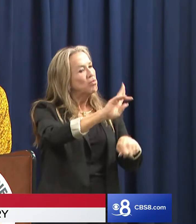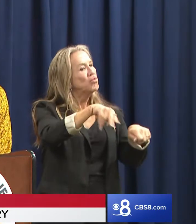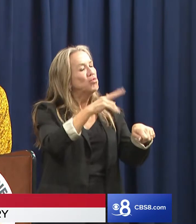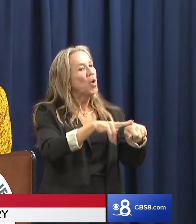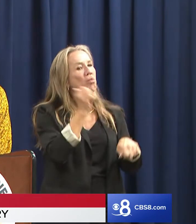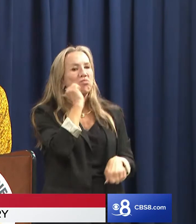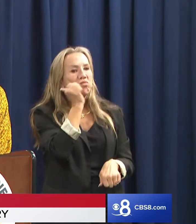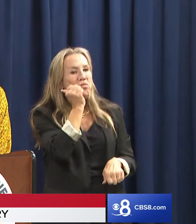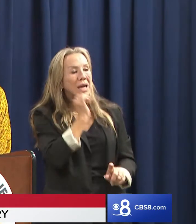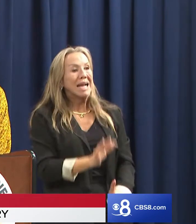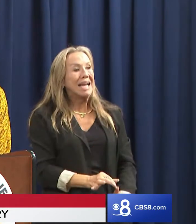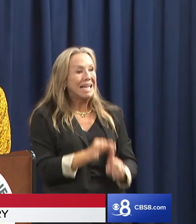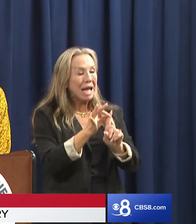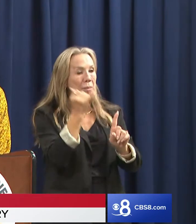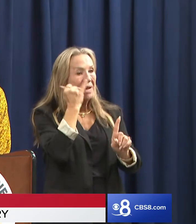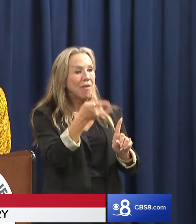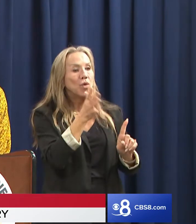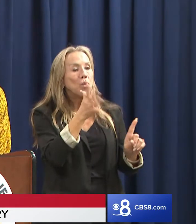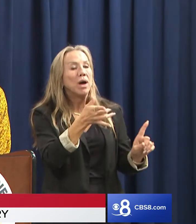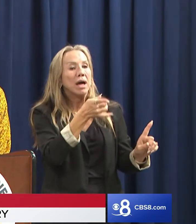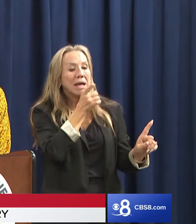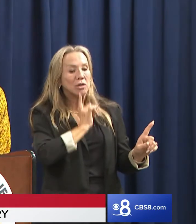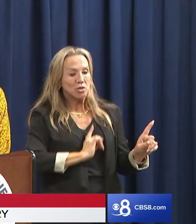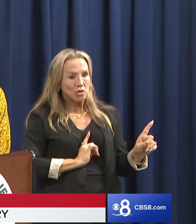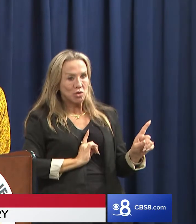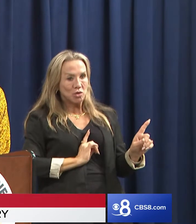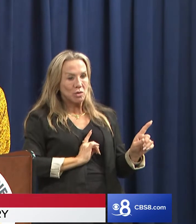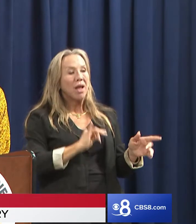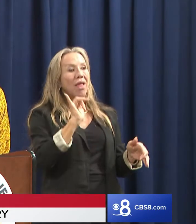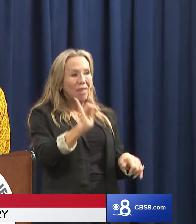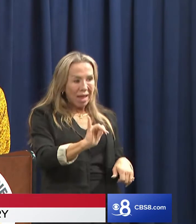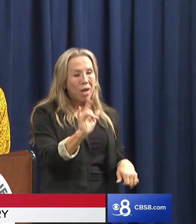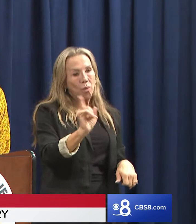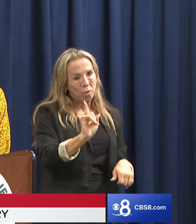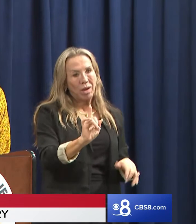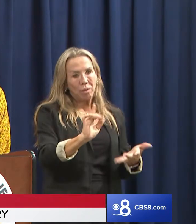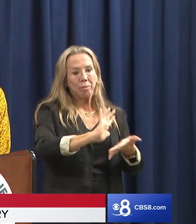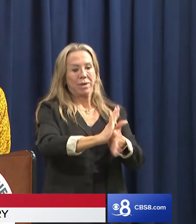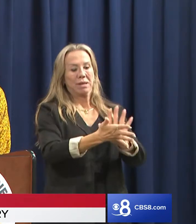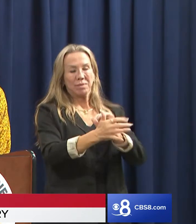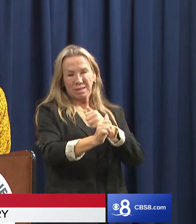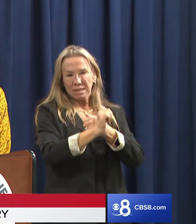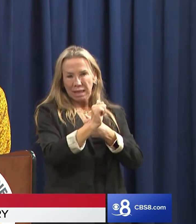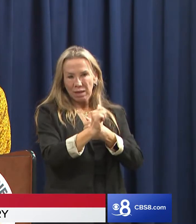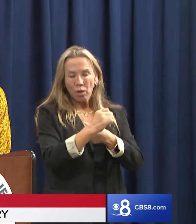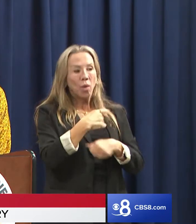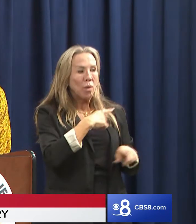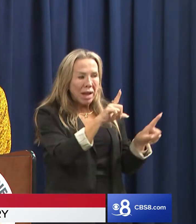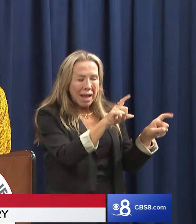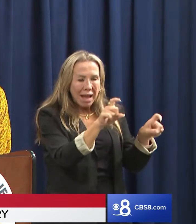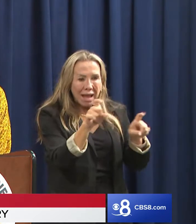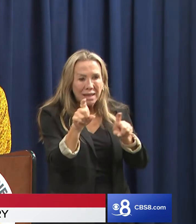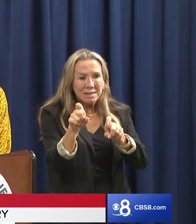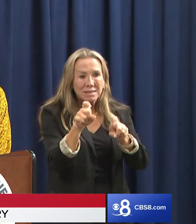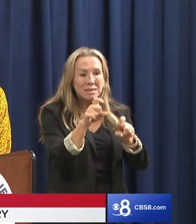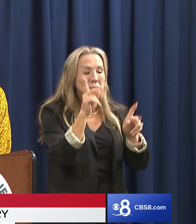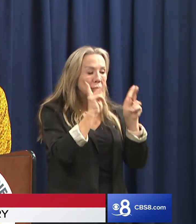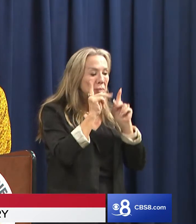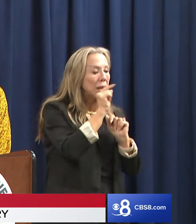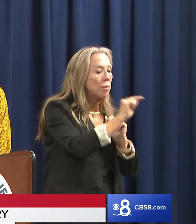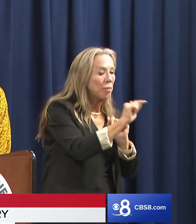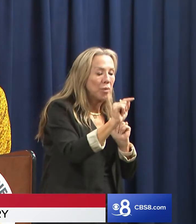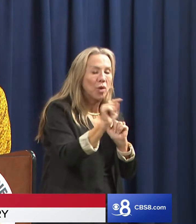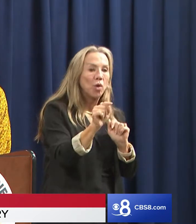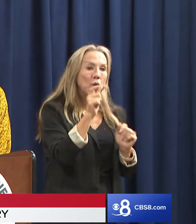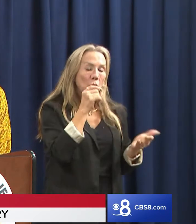except for when you're going to ingest it, because that's where the danger is coming from. And we ask for a few precautions around specific people who